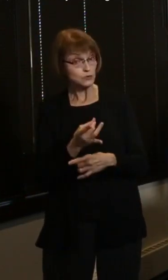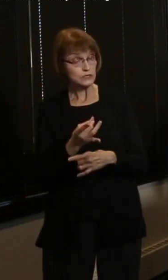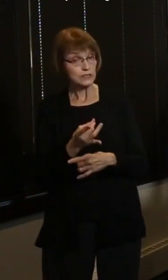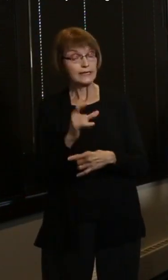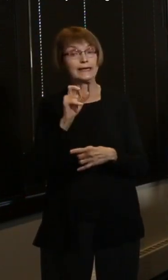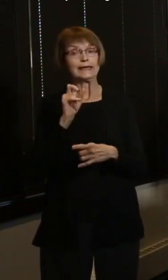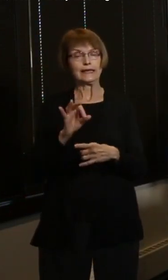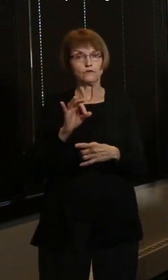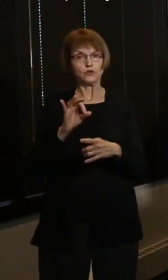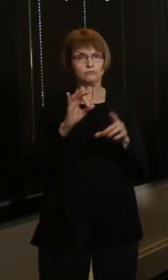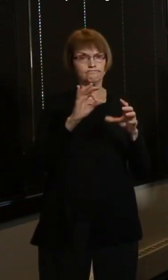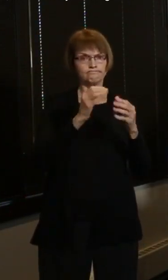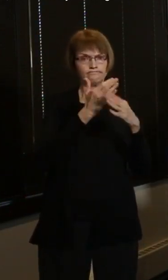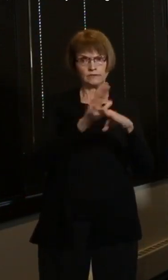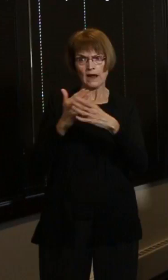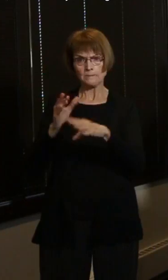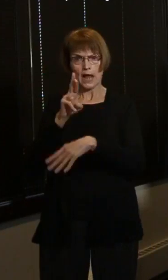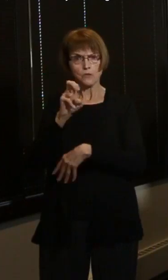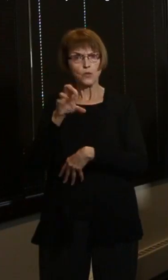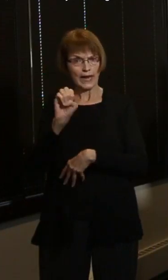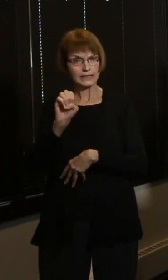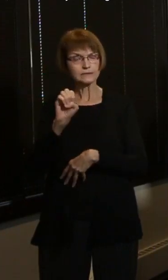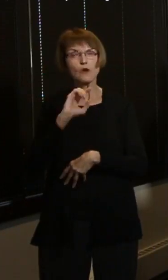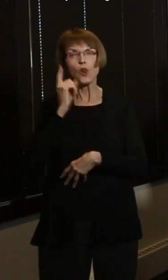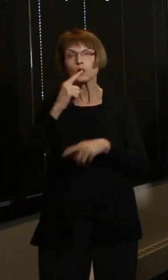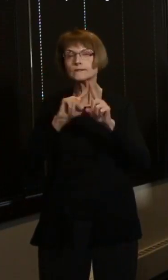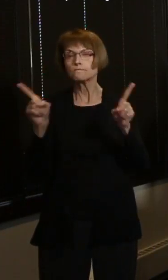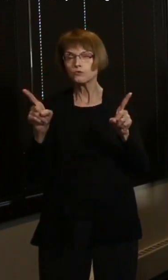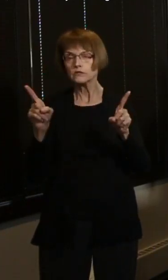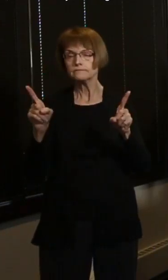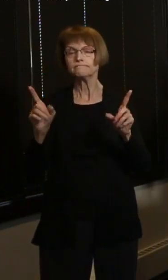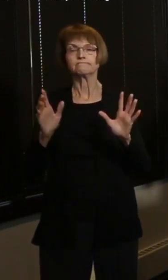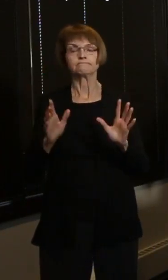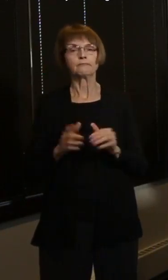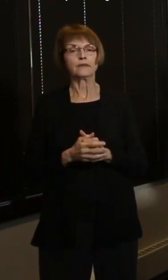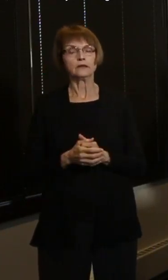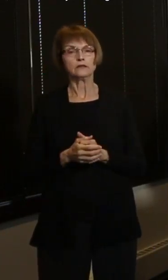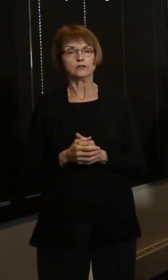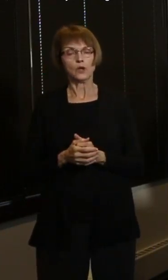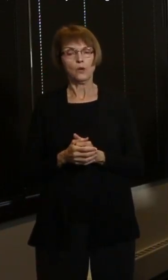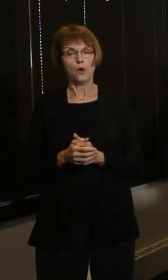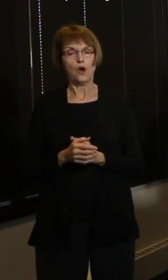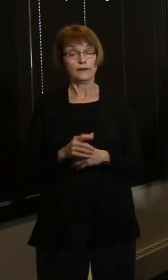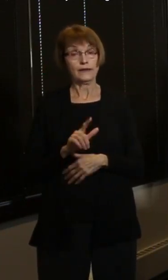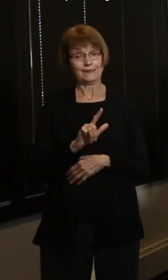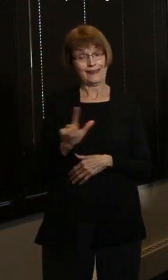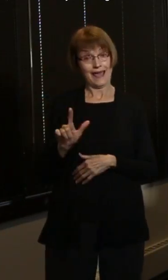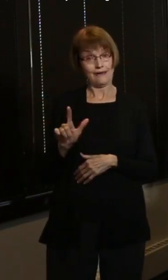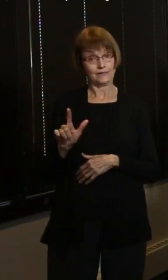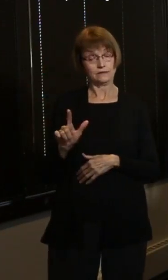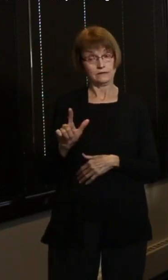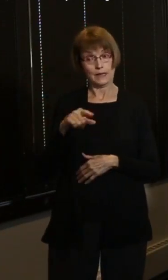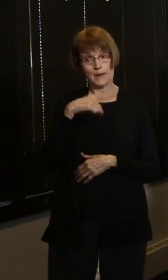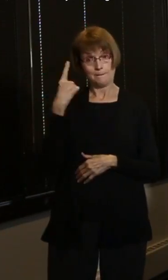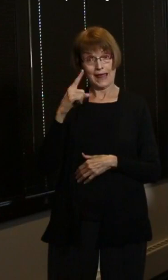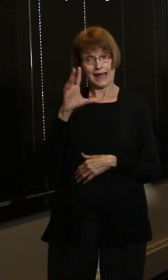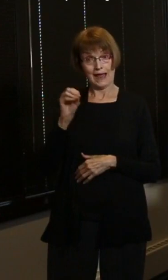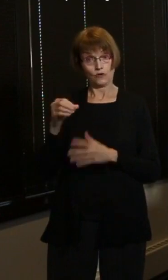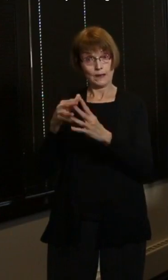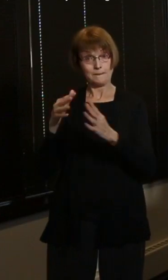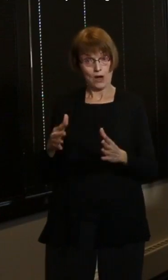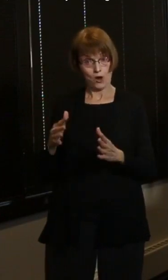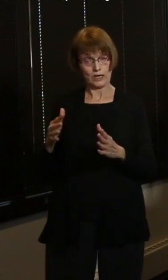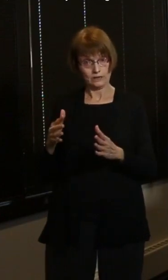this out by race, there's a little bit of a different picture. So on the left-hand side is Black African